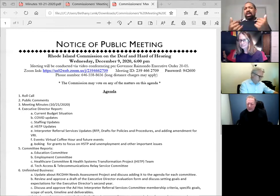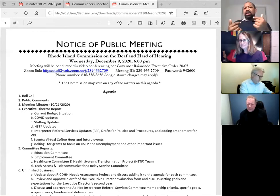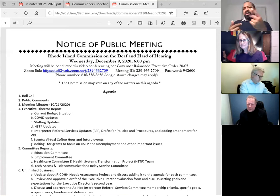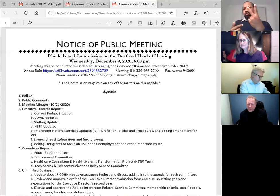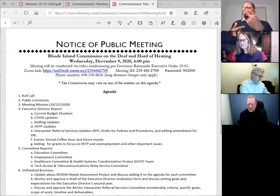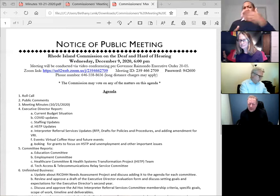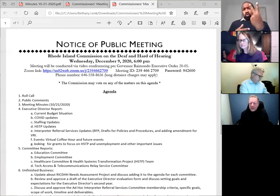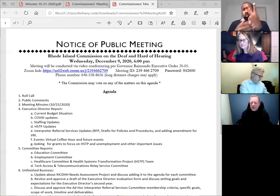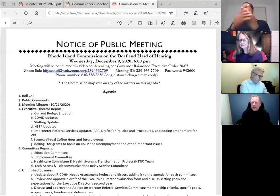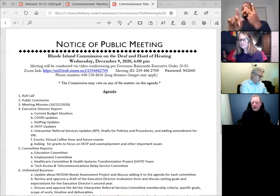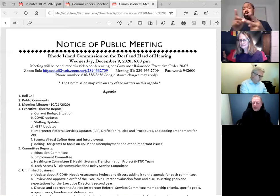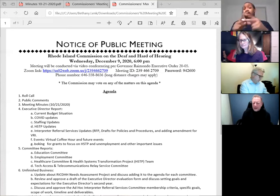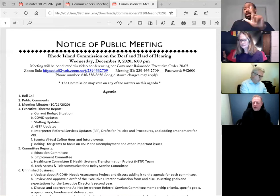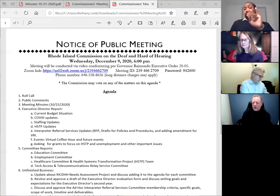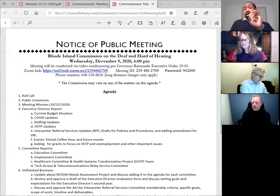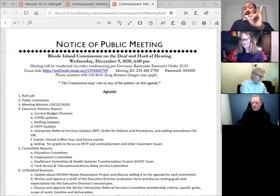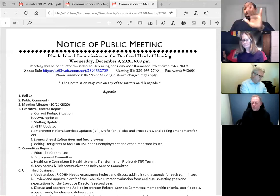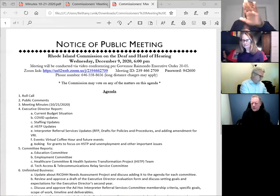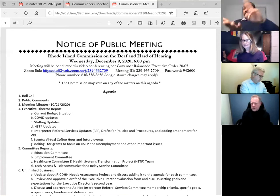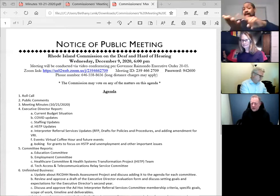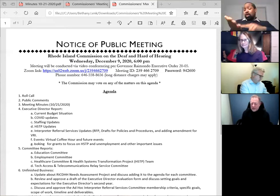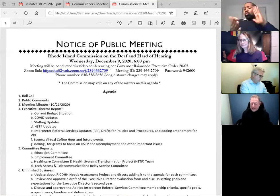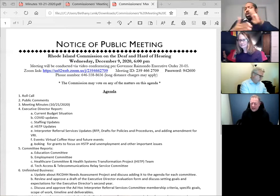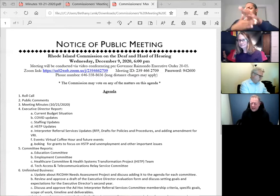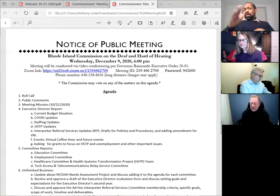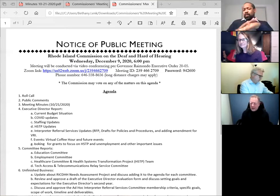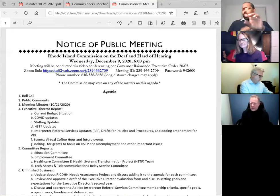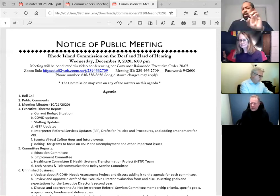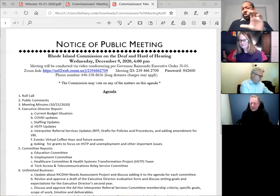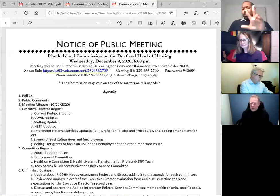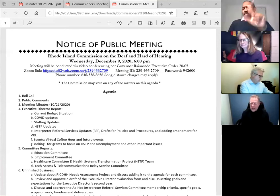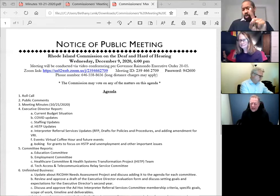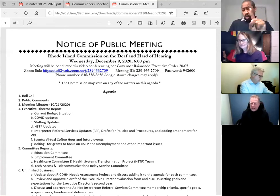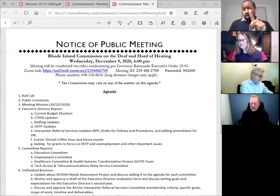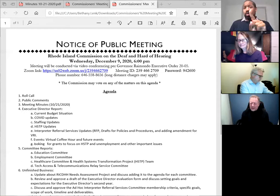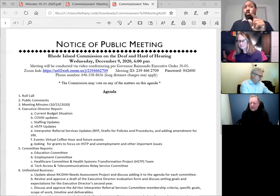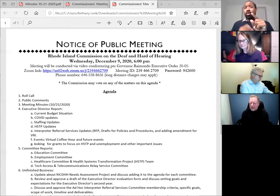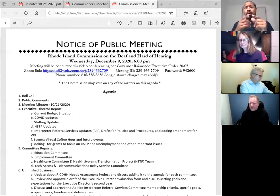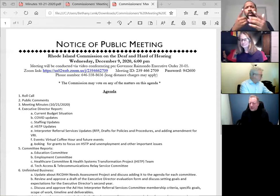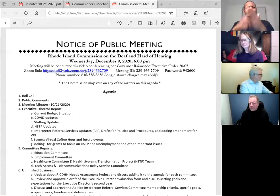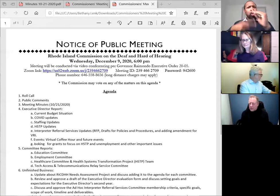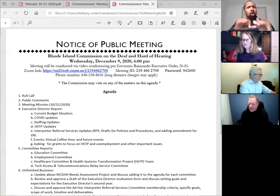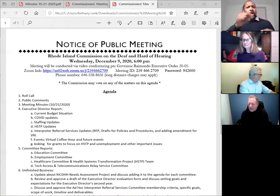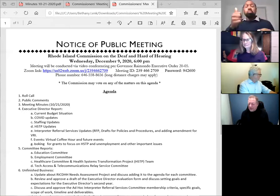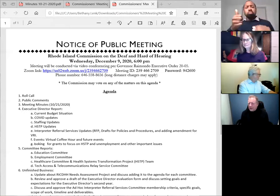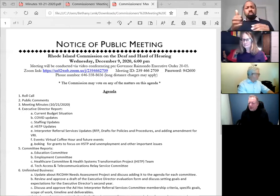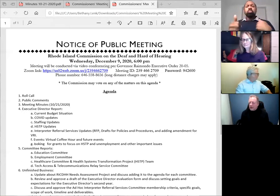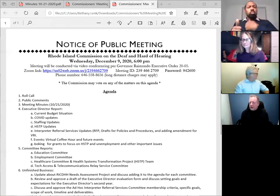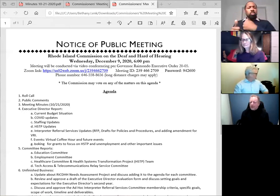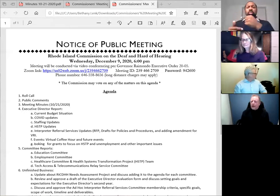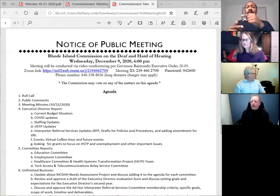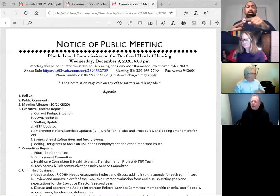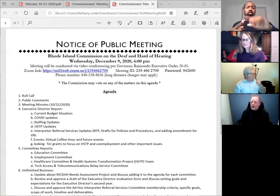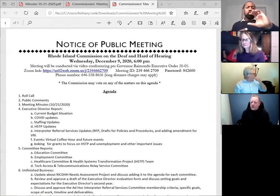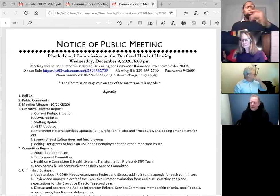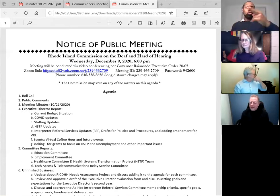that when she speaks. Okay, so those 2 positions, Lindsay and her contract was going to end on December 31st as well.